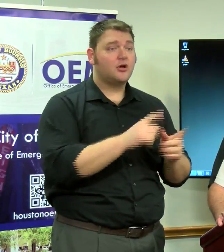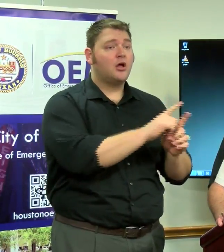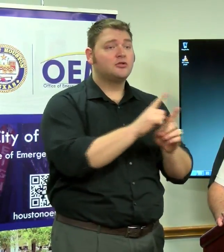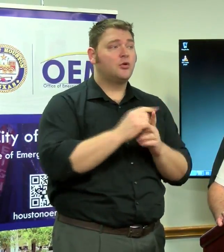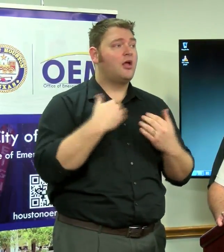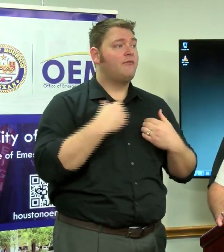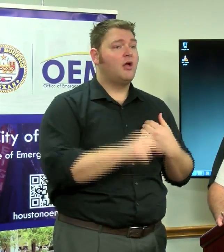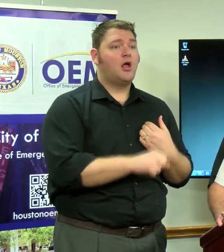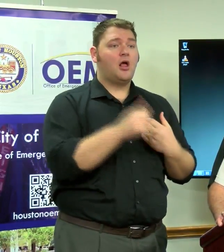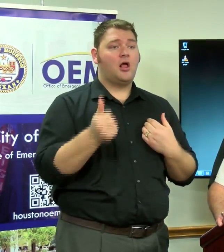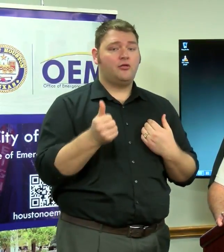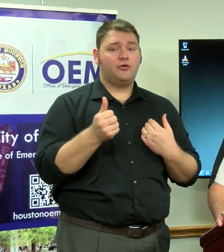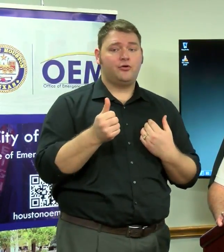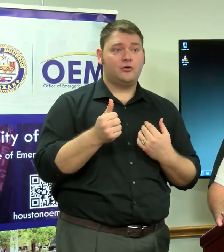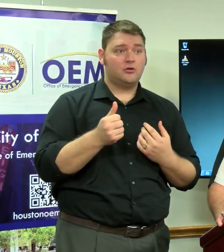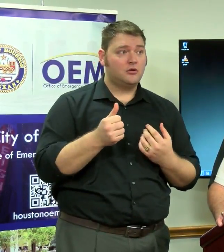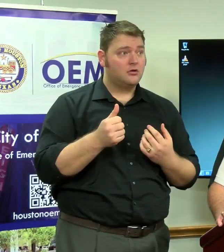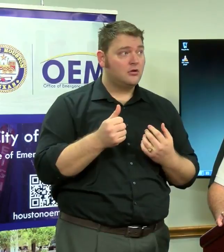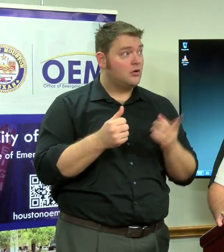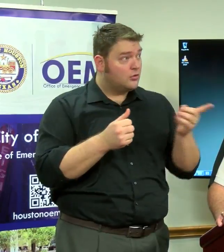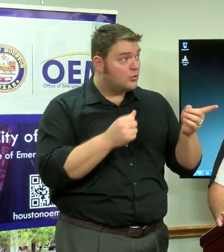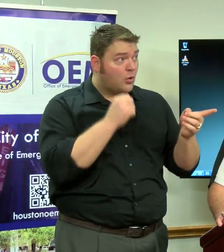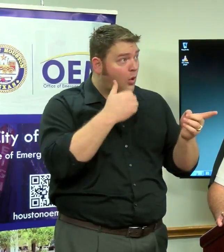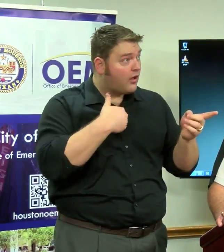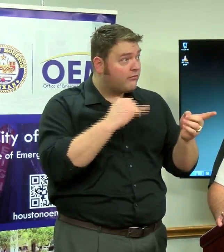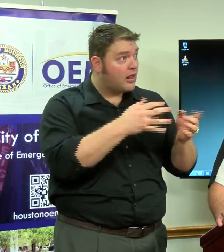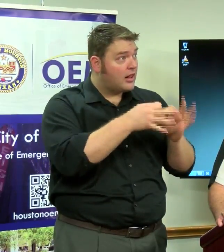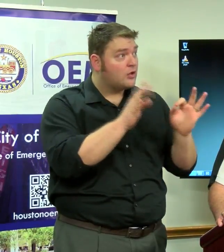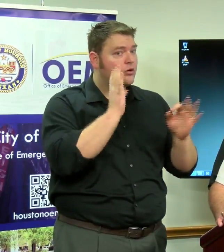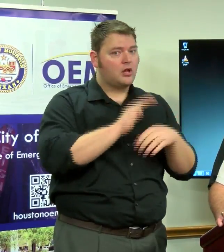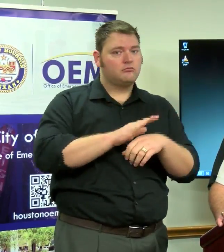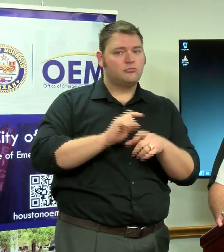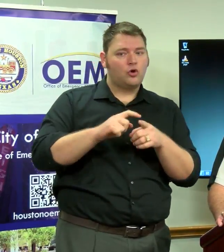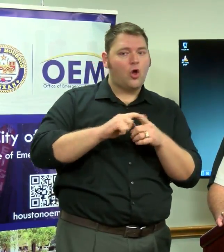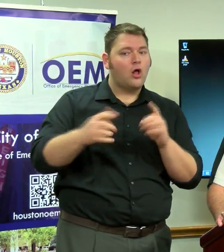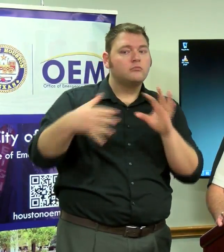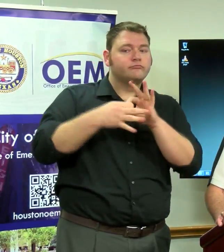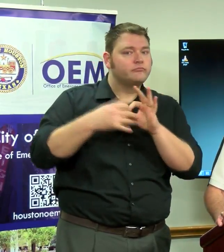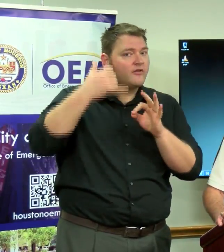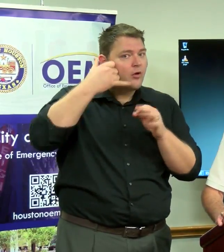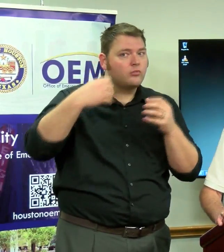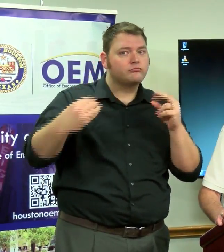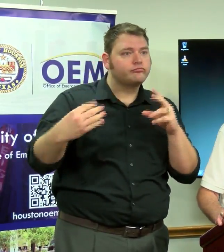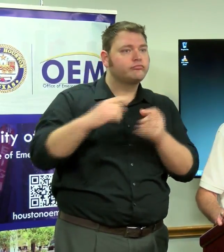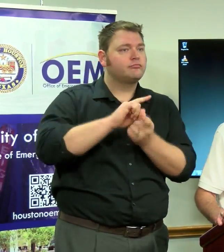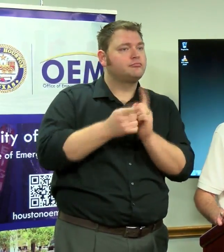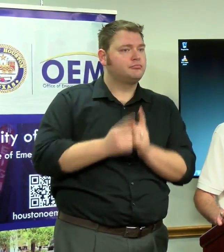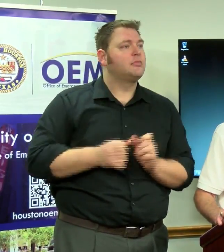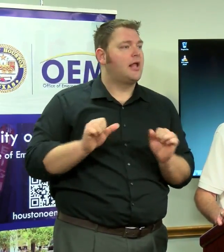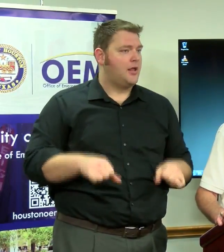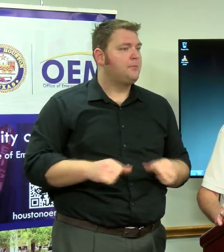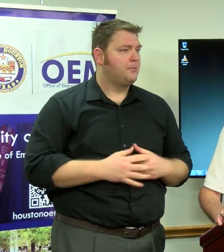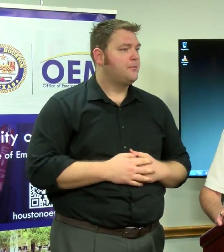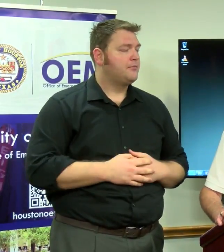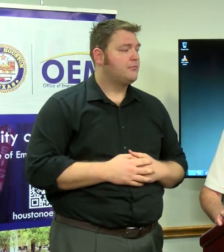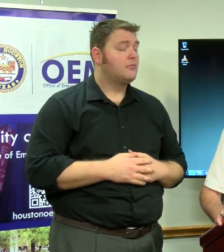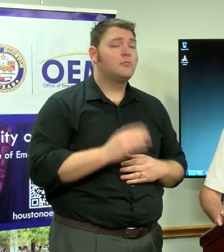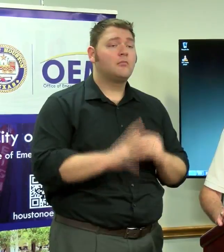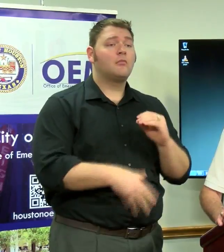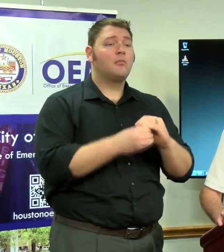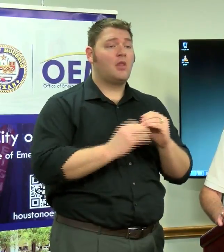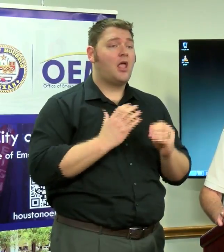don't have, we can handle that. So the other thing I would say is our emergency management